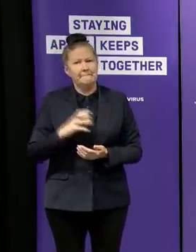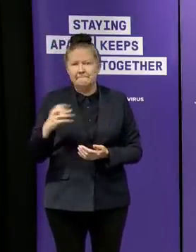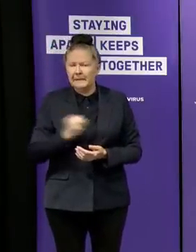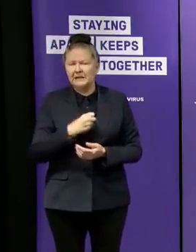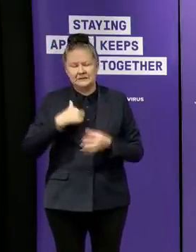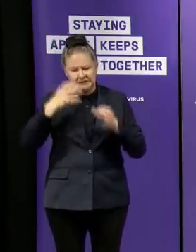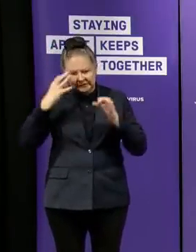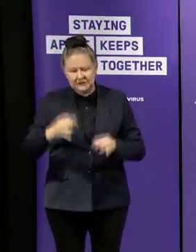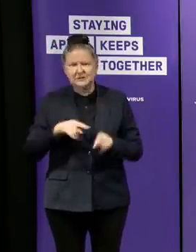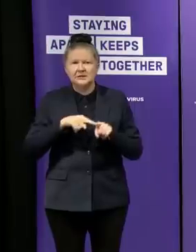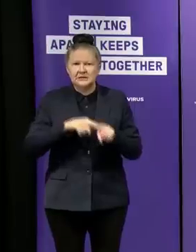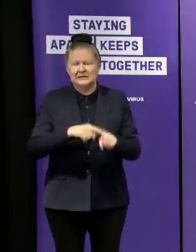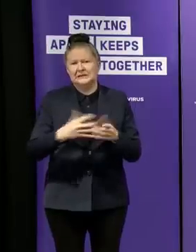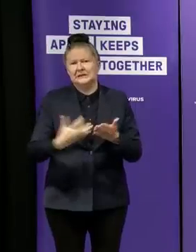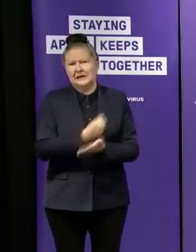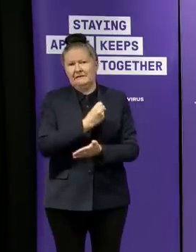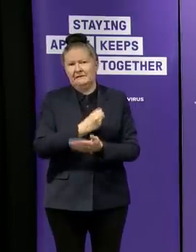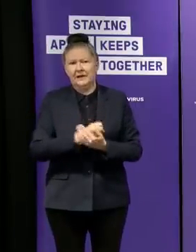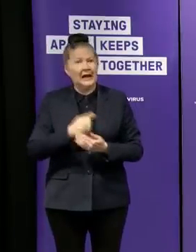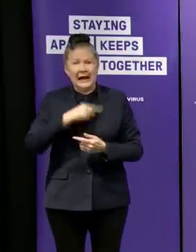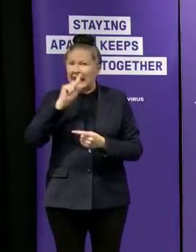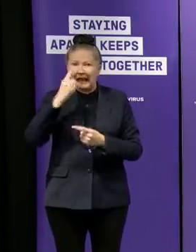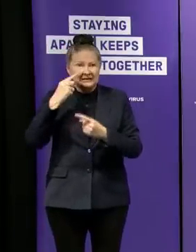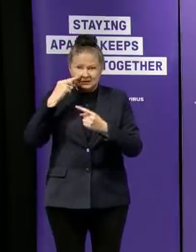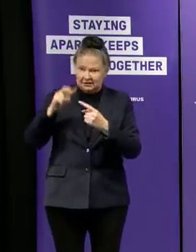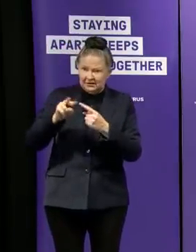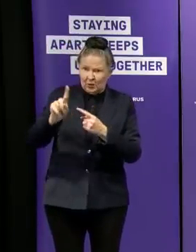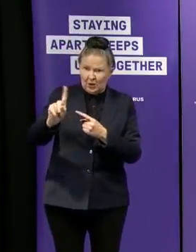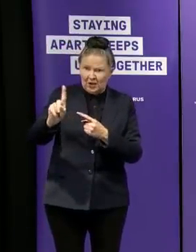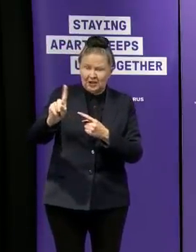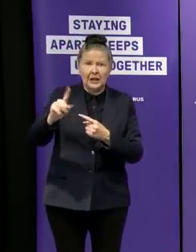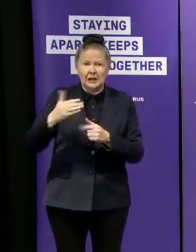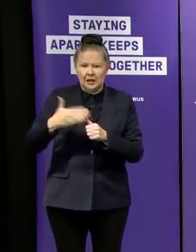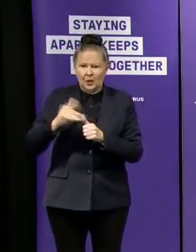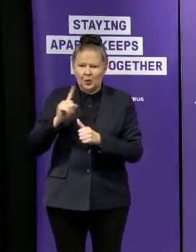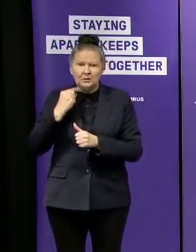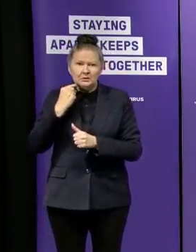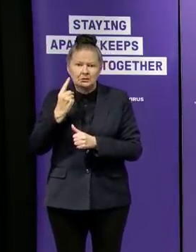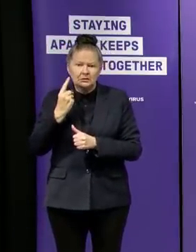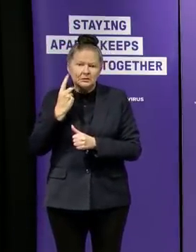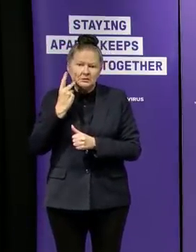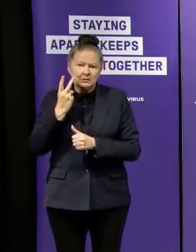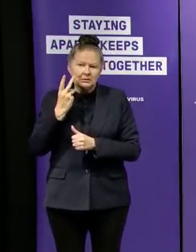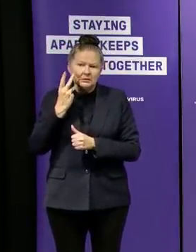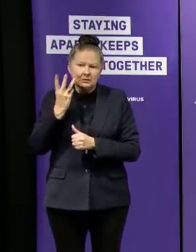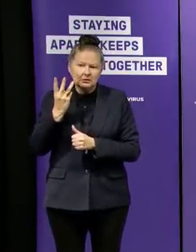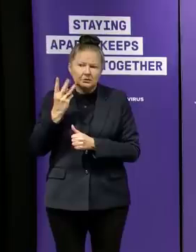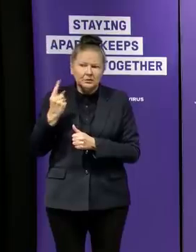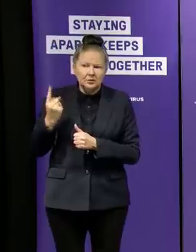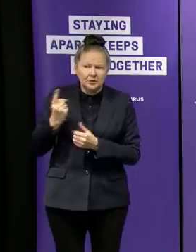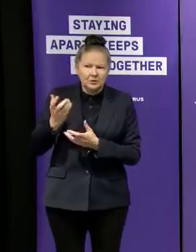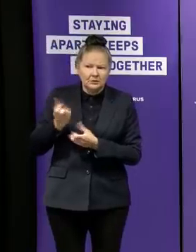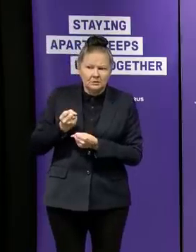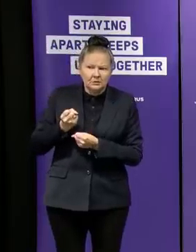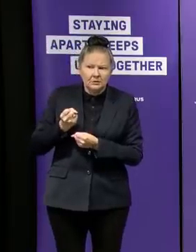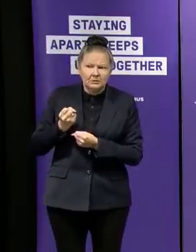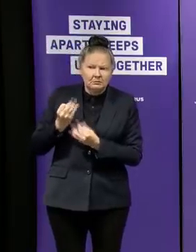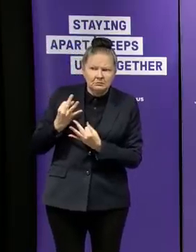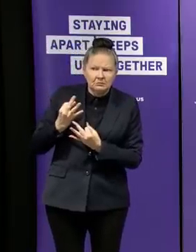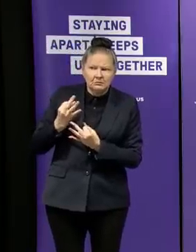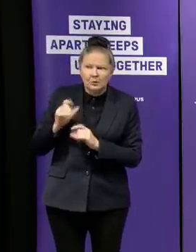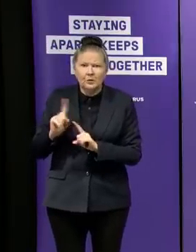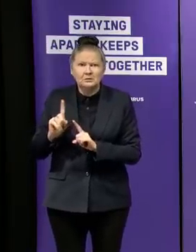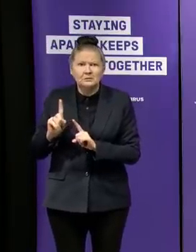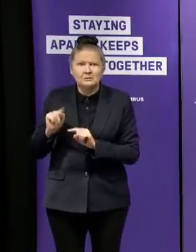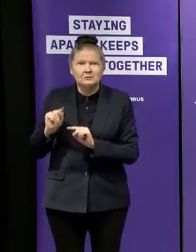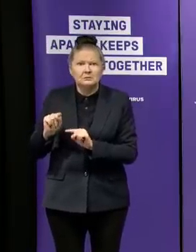this week will hold. I have to wait and see what the data each day is, because that's what will make things possible, only if